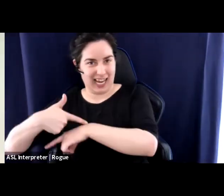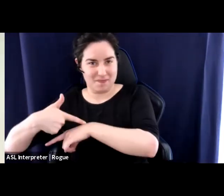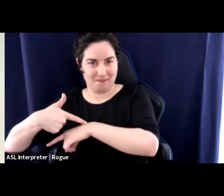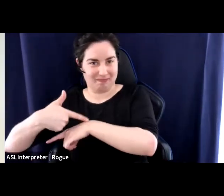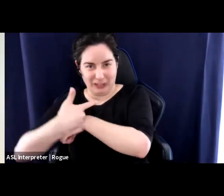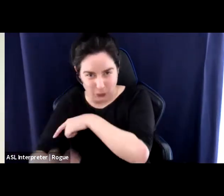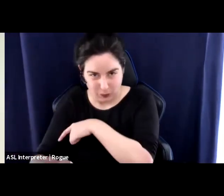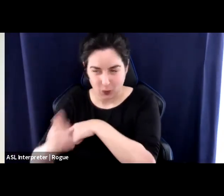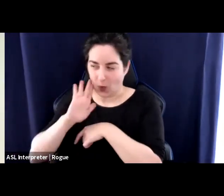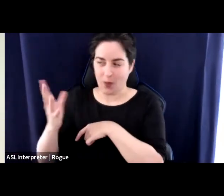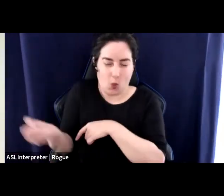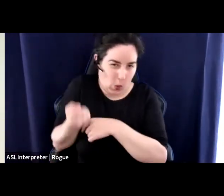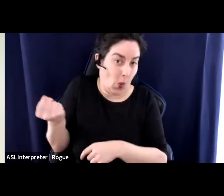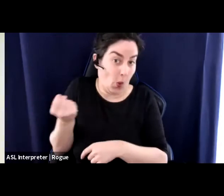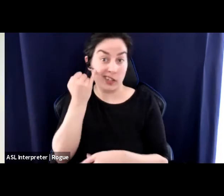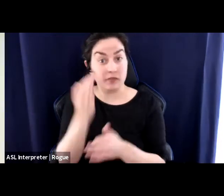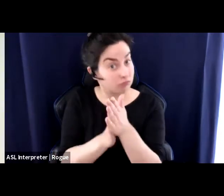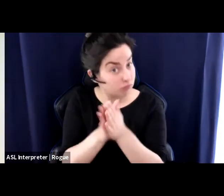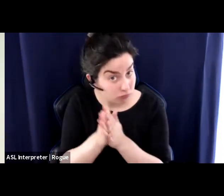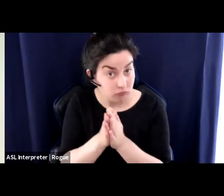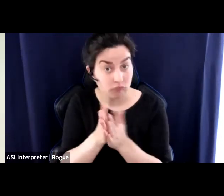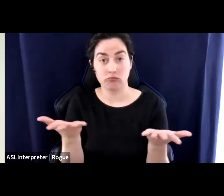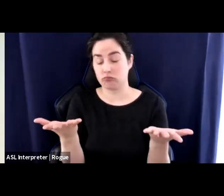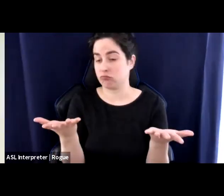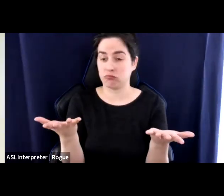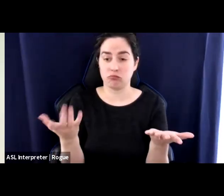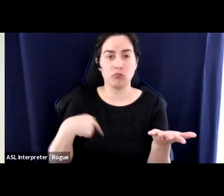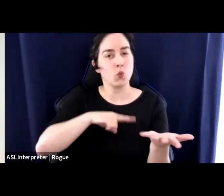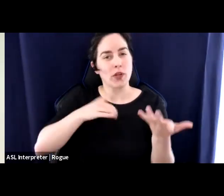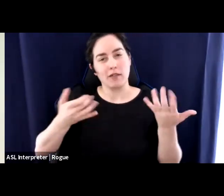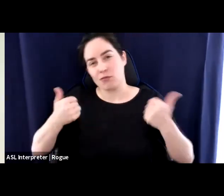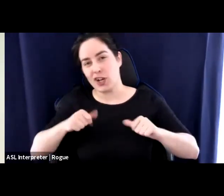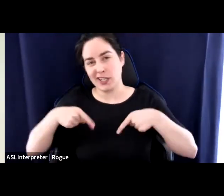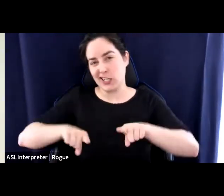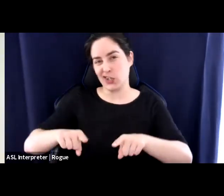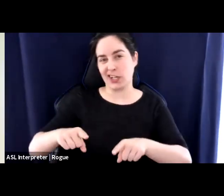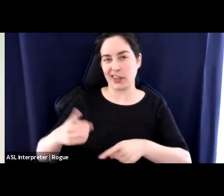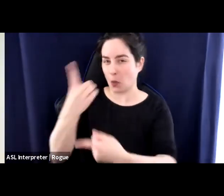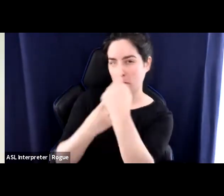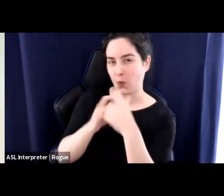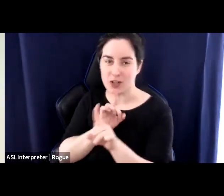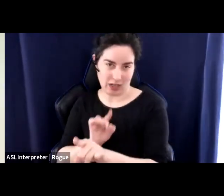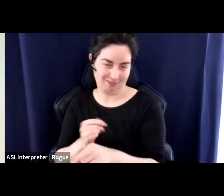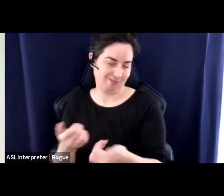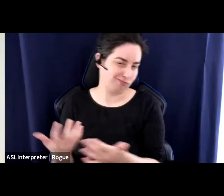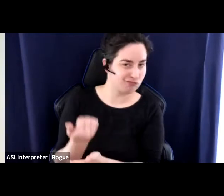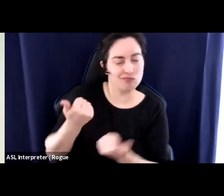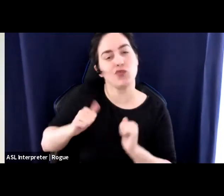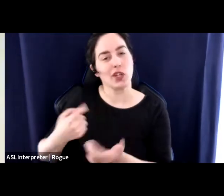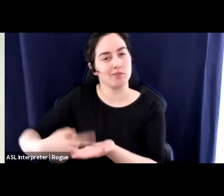that if people are interested in, we can get to in the Q&A portion of today's webinar.